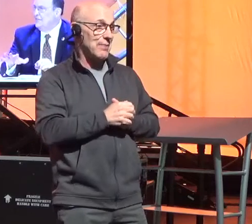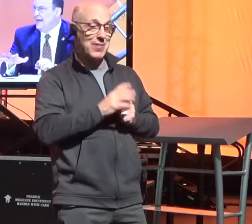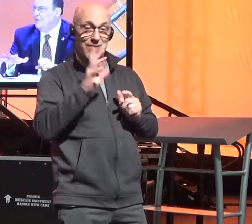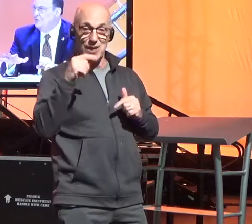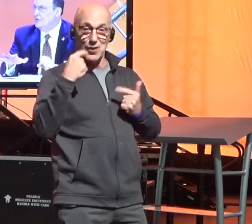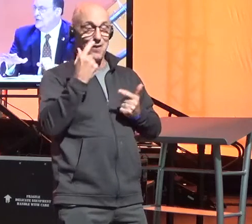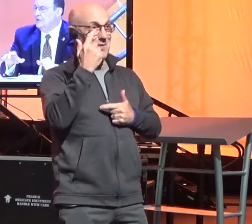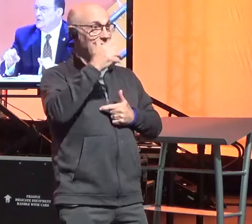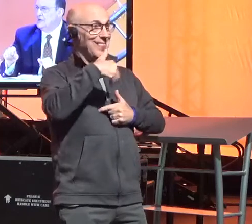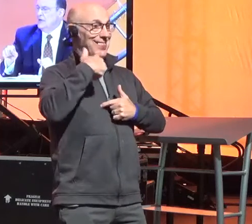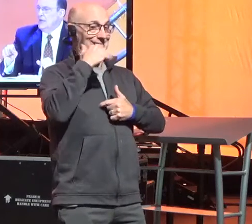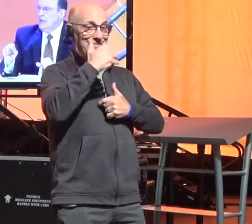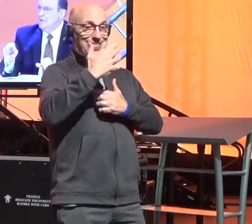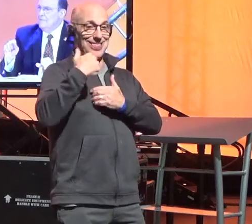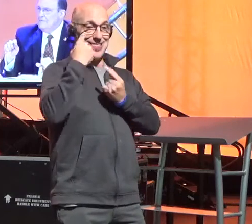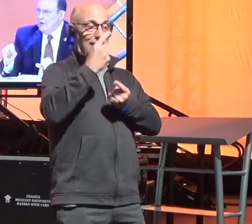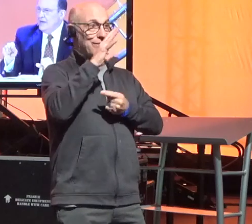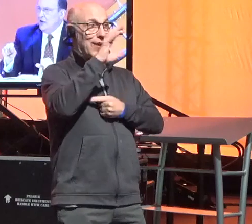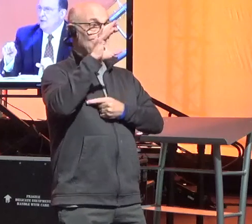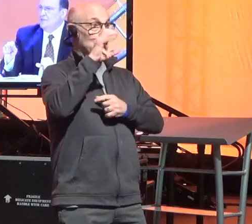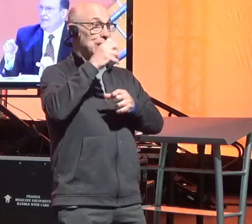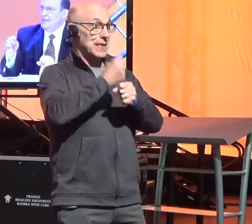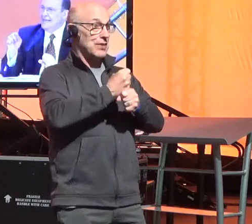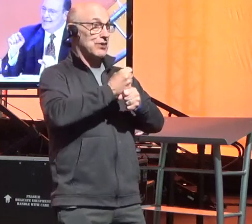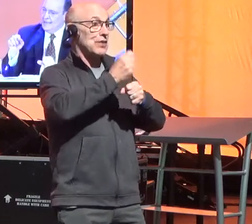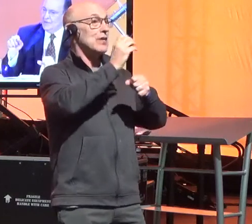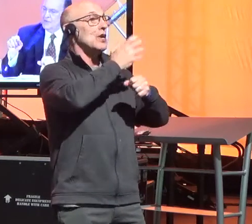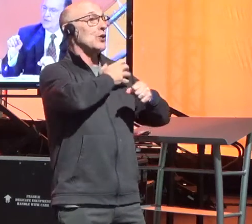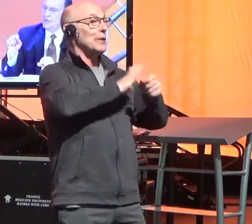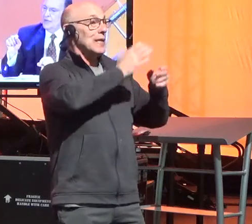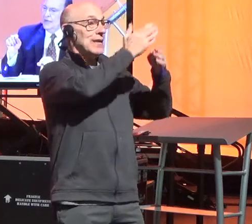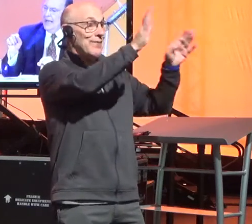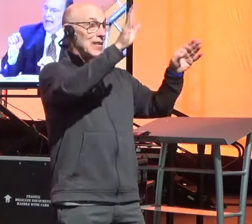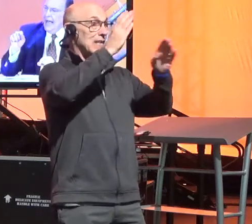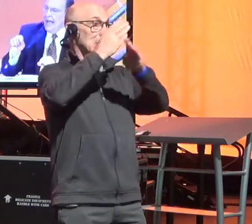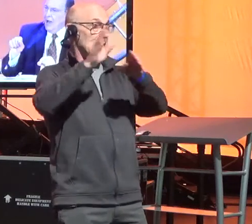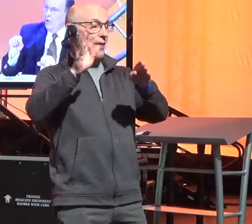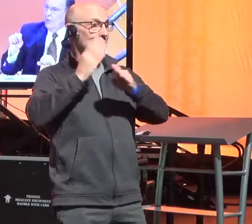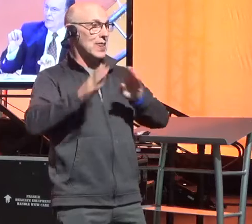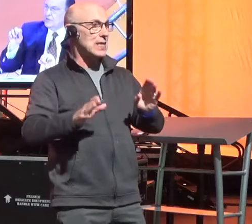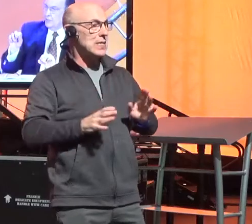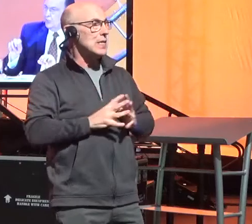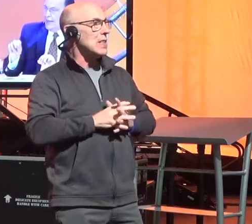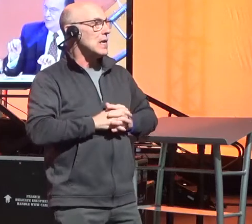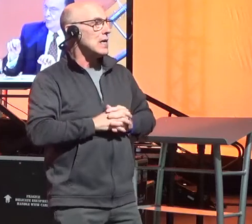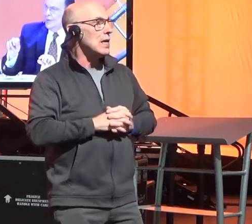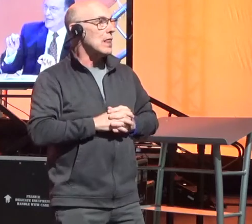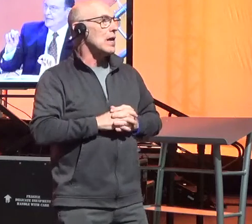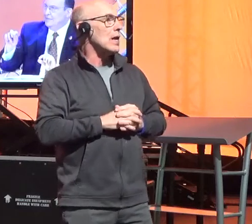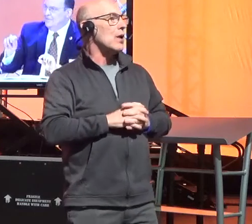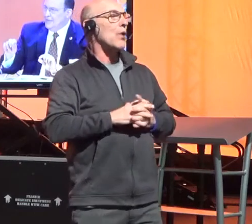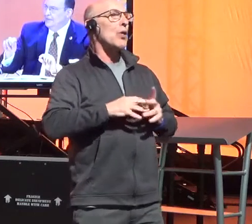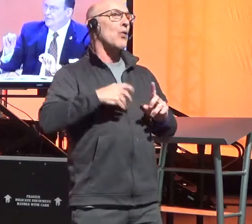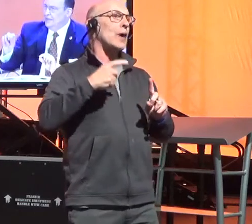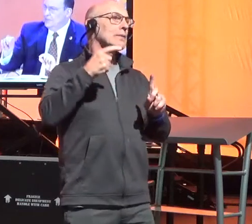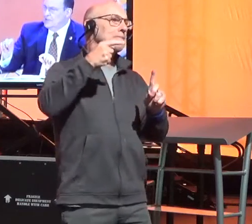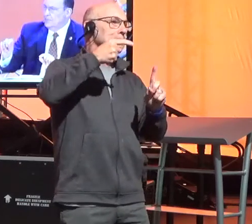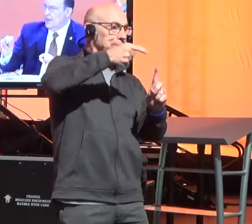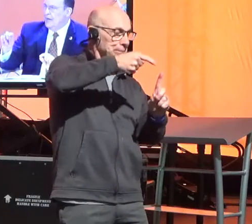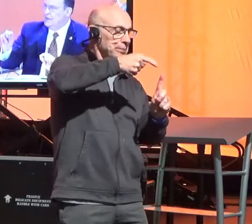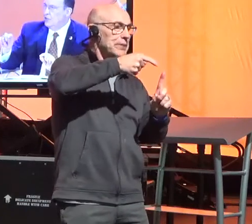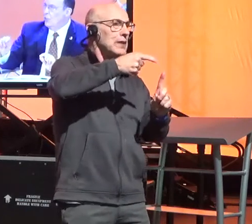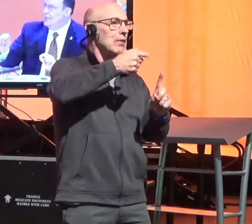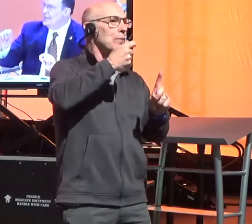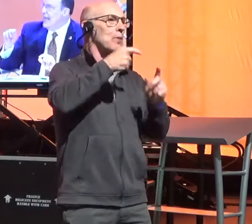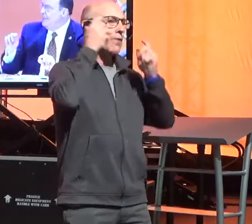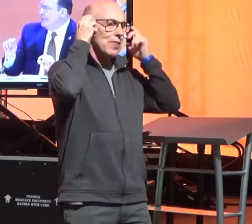last 500 years, very often it is, how is the right way to faithfully